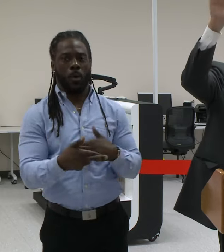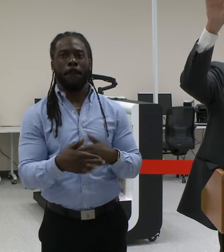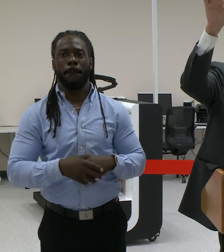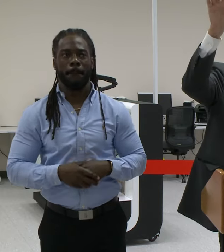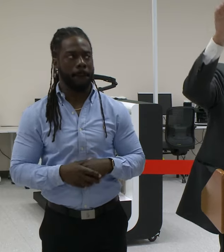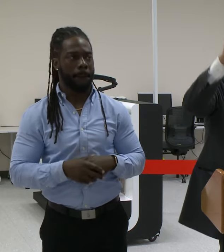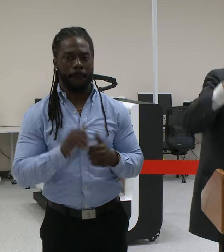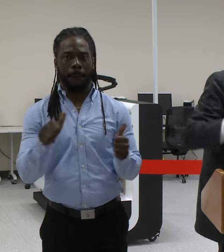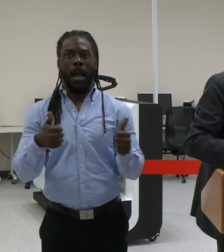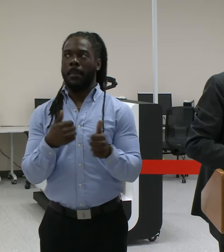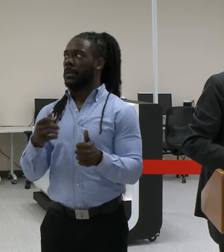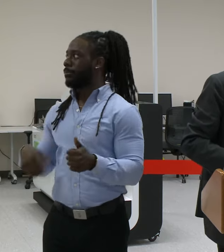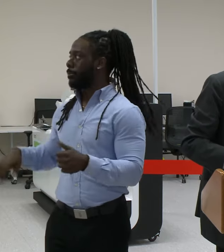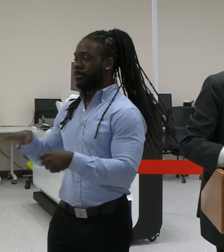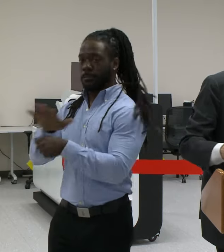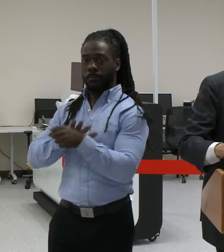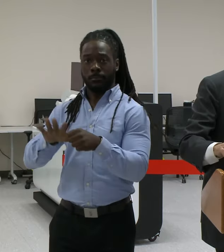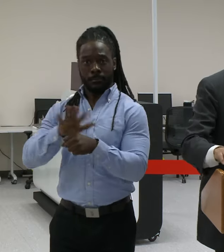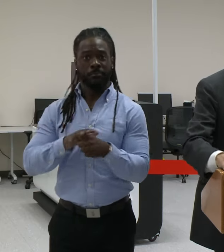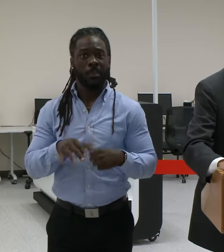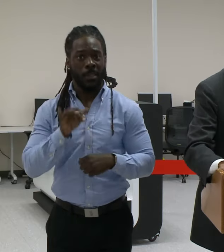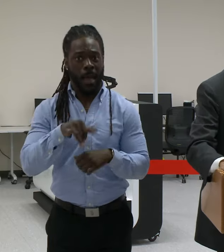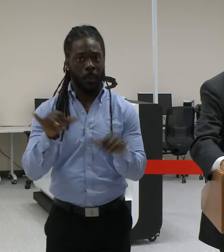me that they were using.